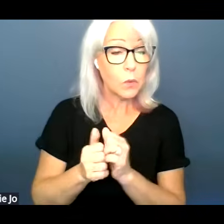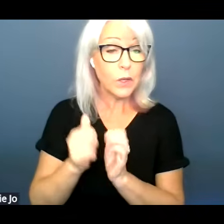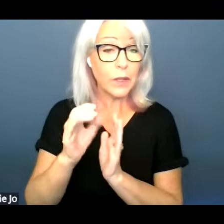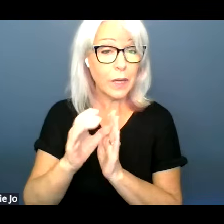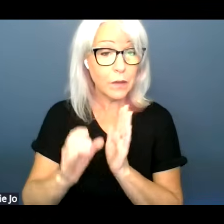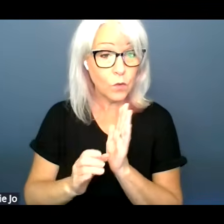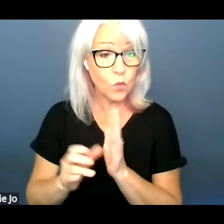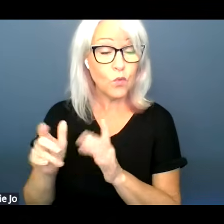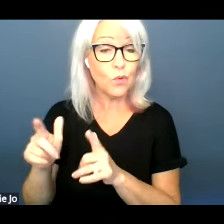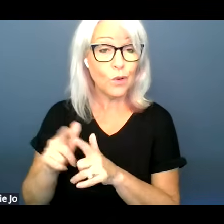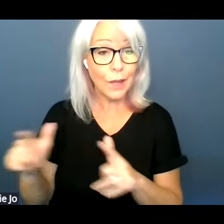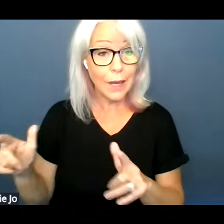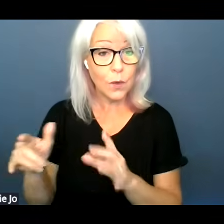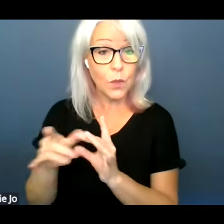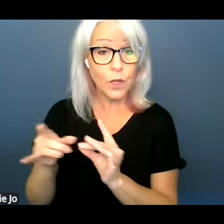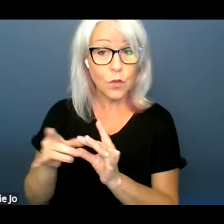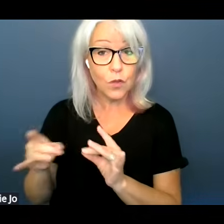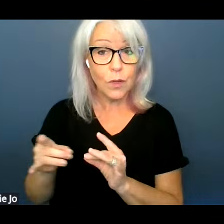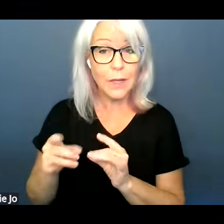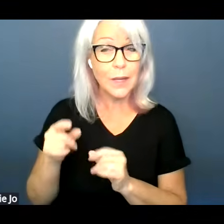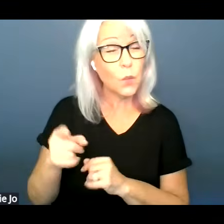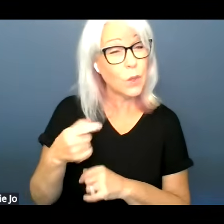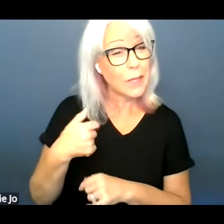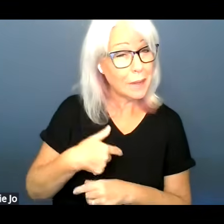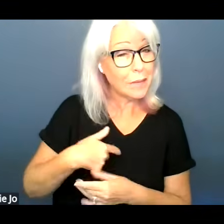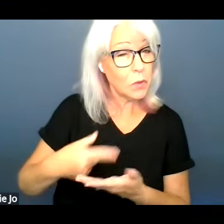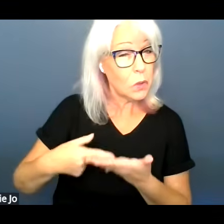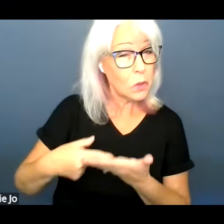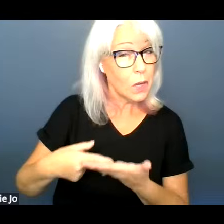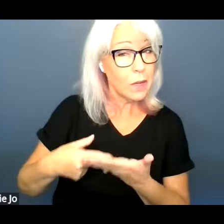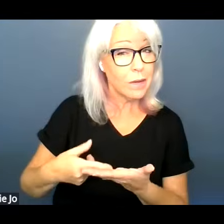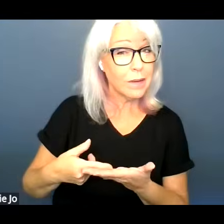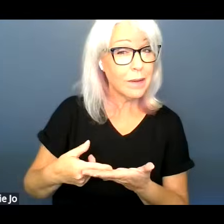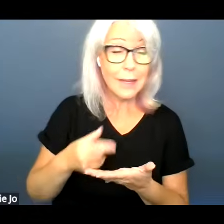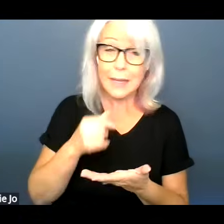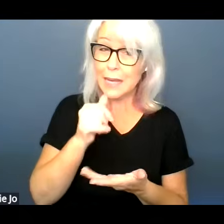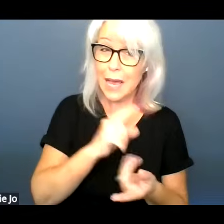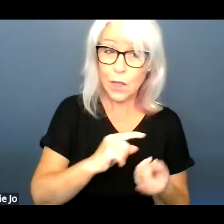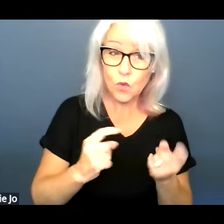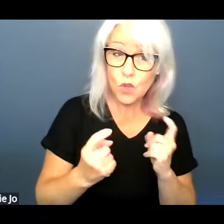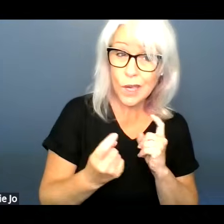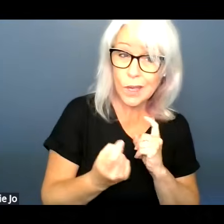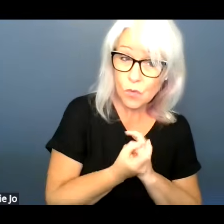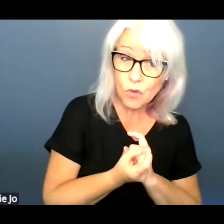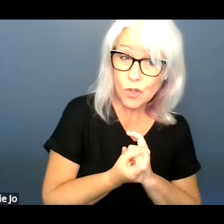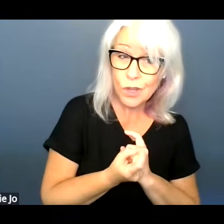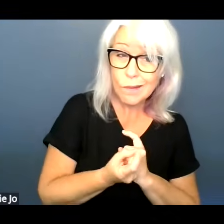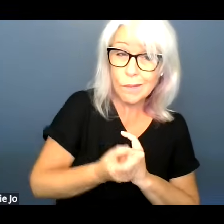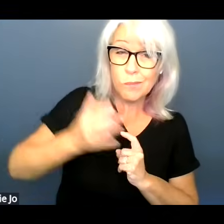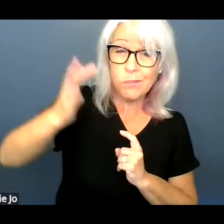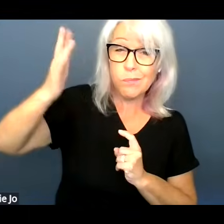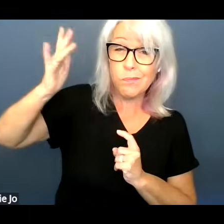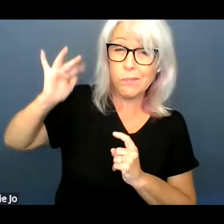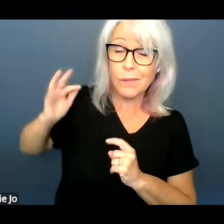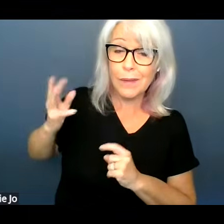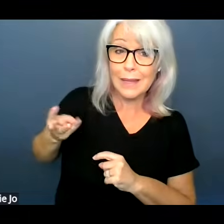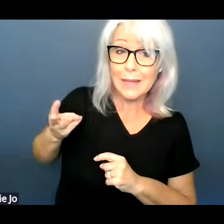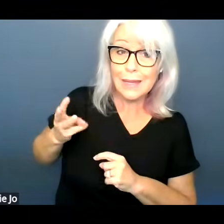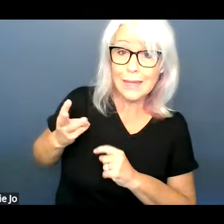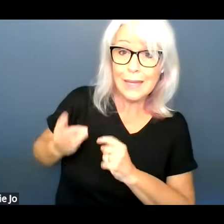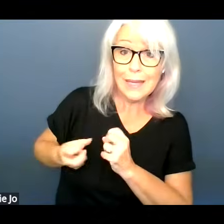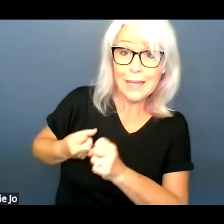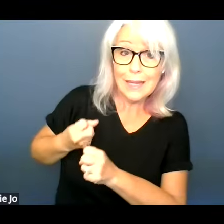was some discussion of not changing it from how it had appeared 16 years ago, because maybe somebody